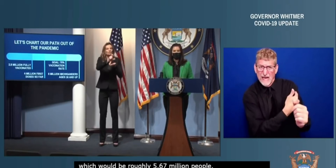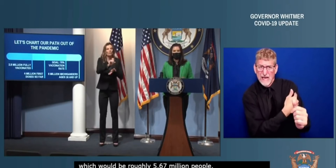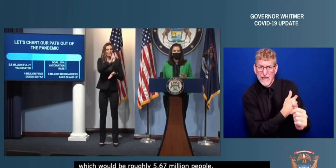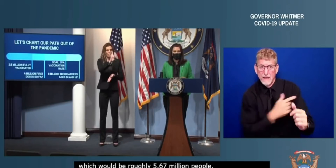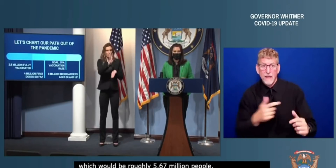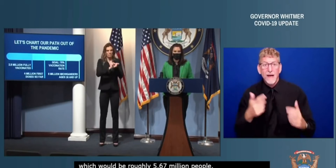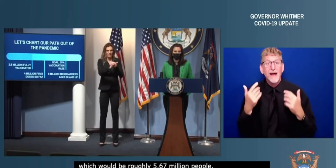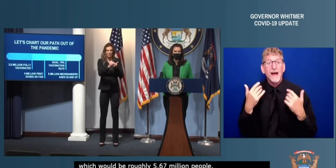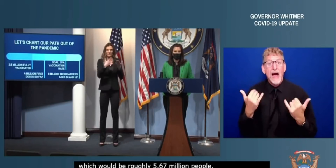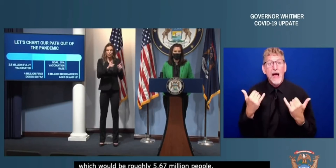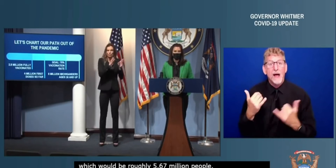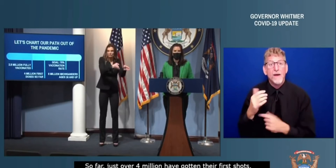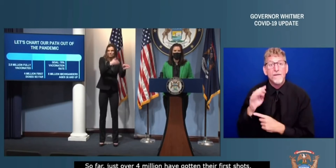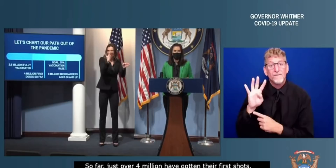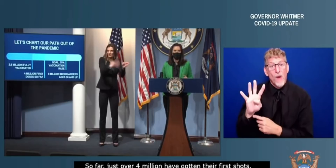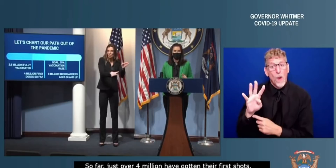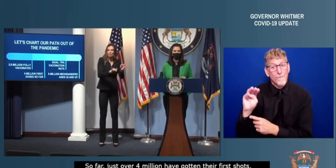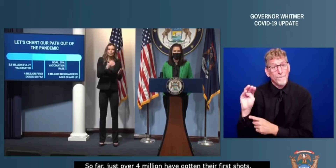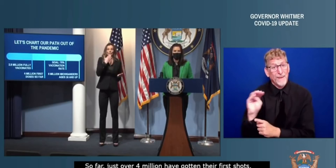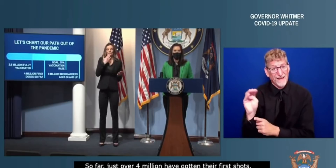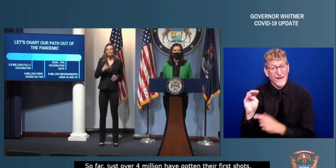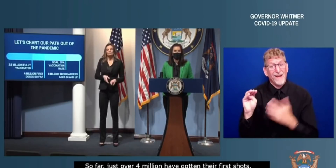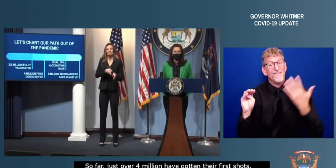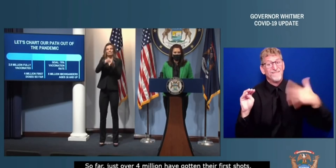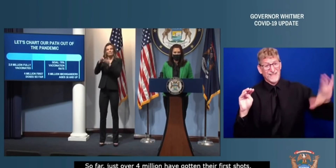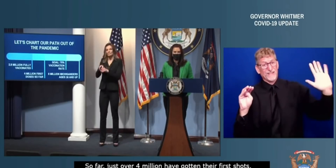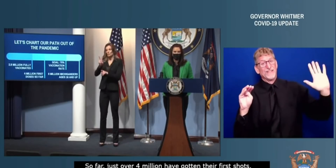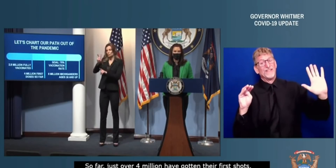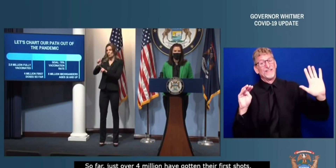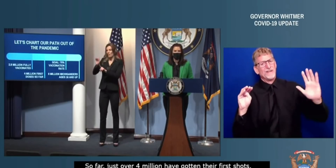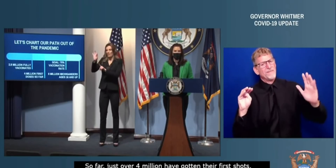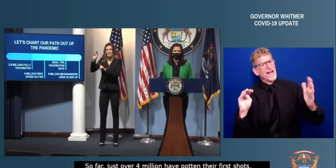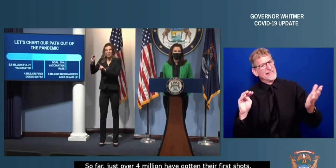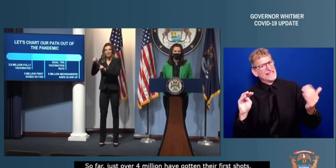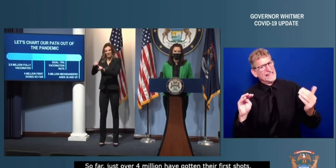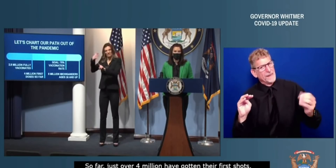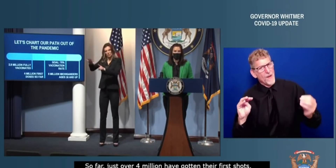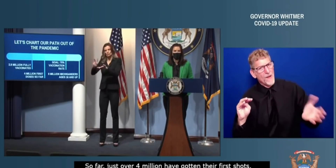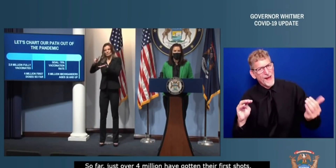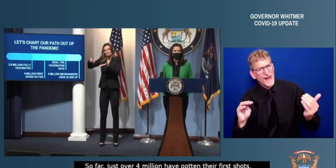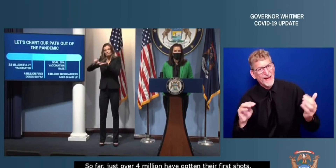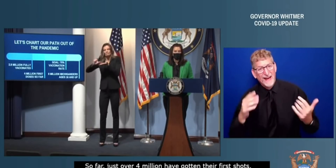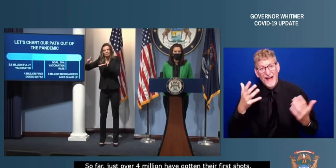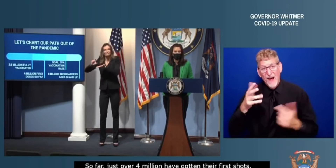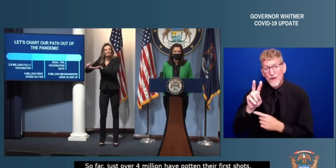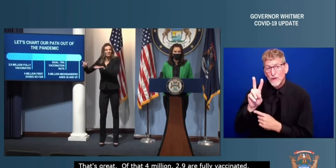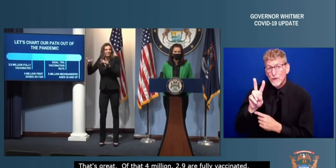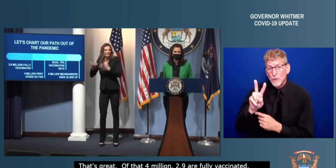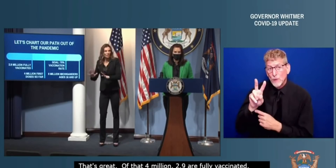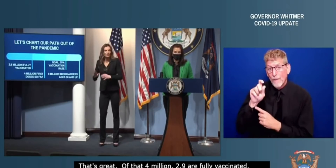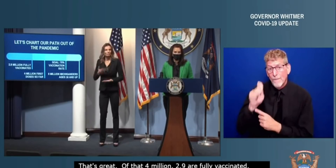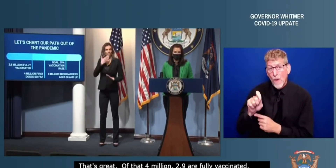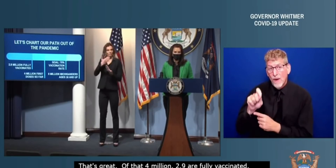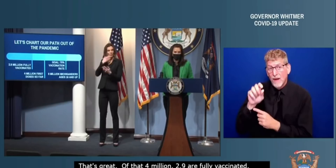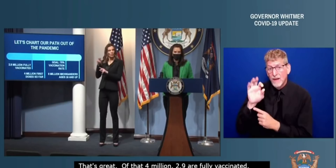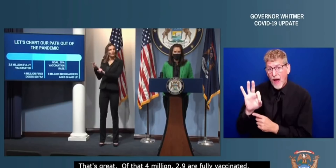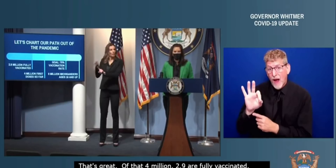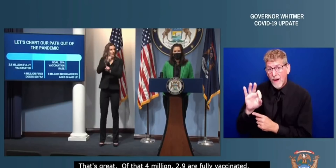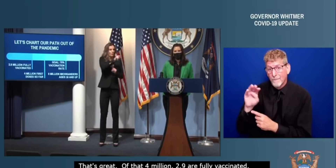are fully vaccinated, meaning they are 2 weeks out from their second shots of Pfizer or Moderna or from the single shot of